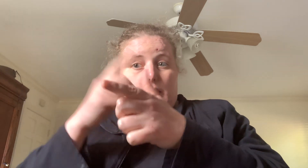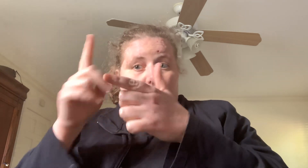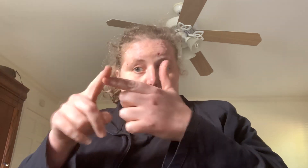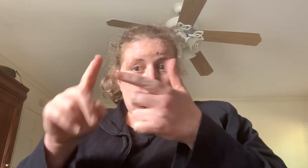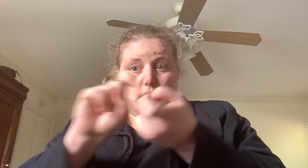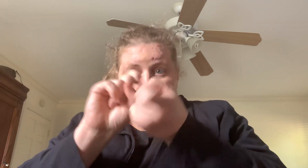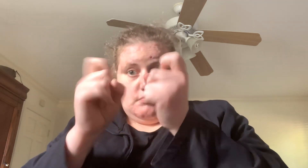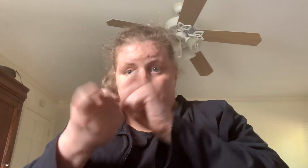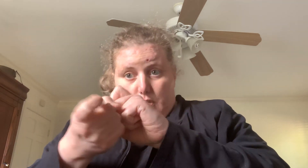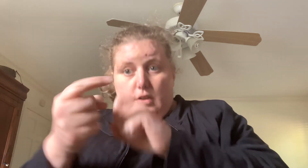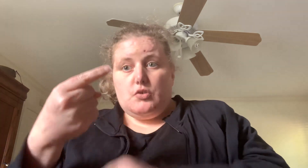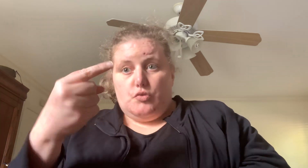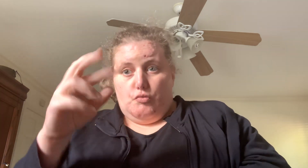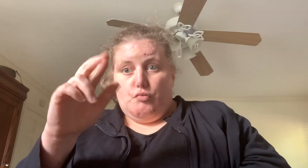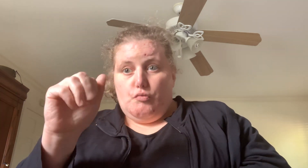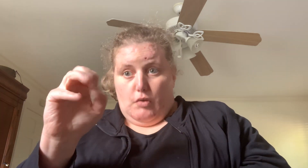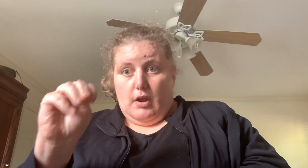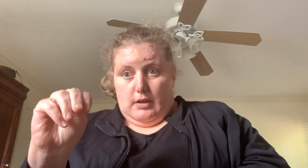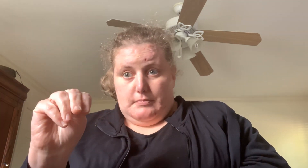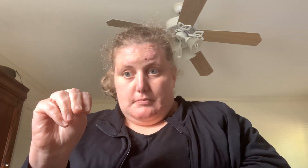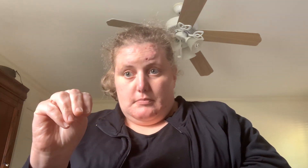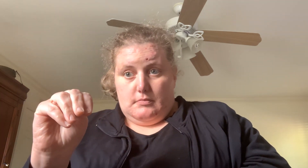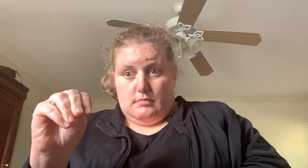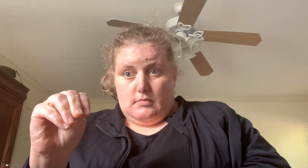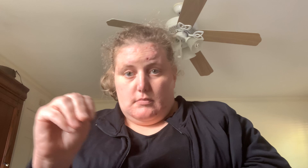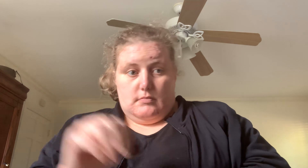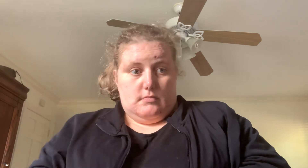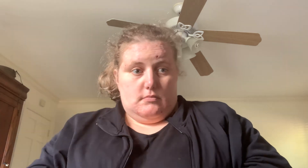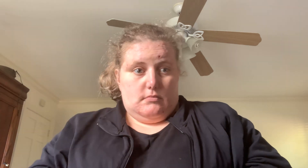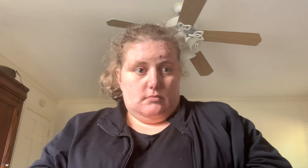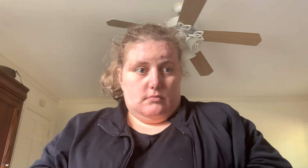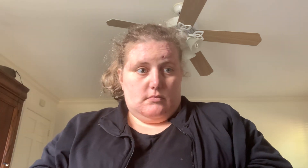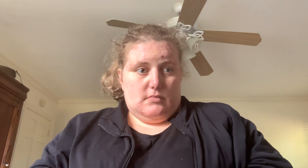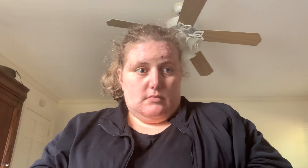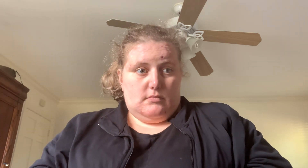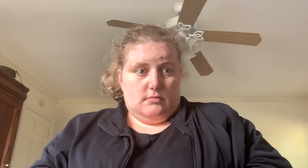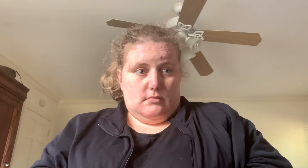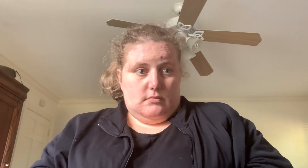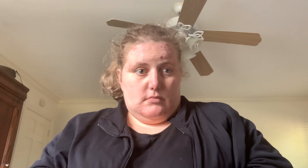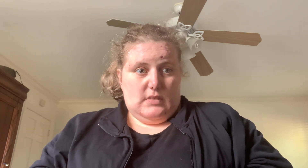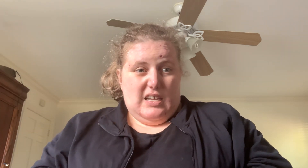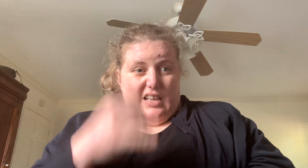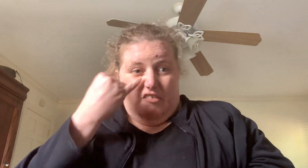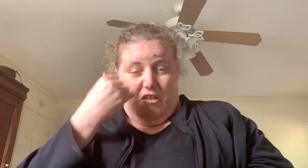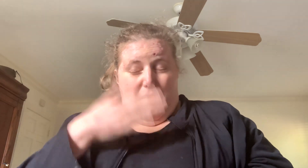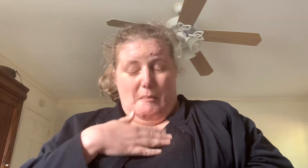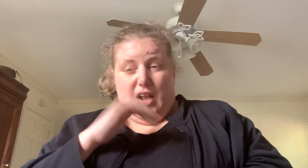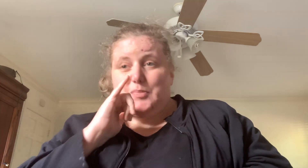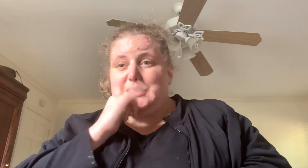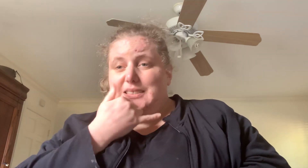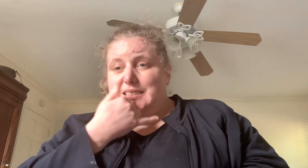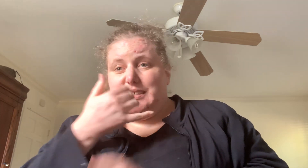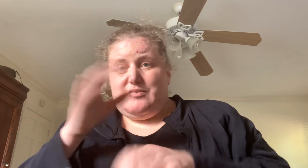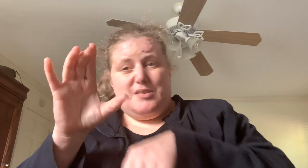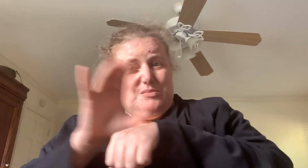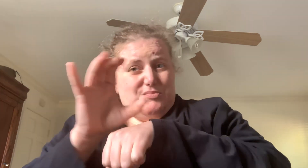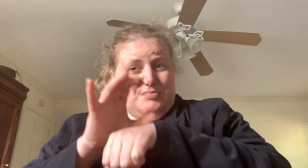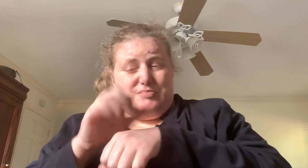grams. So hopefully, even with my missteps a little bit, I'm sorry about that. Hopefully this